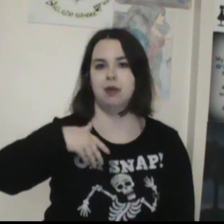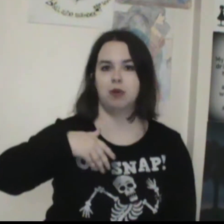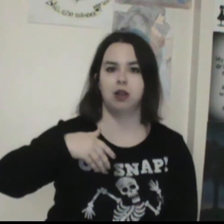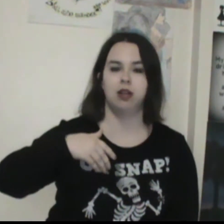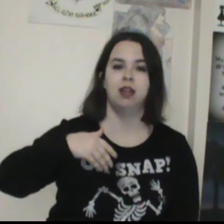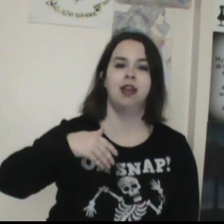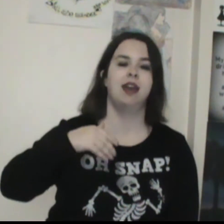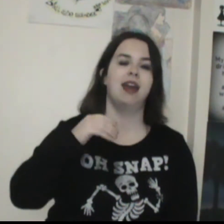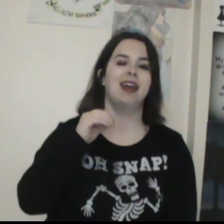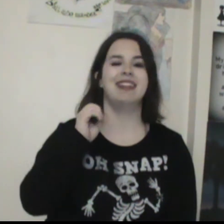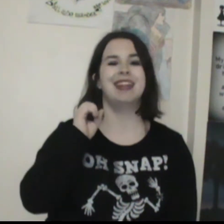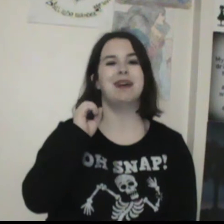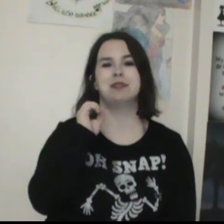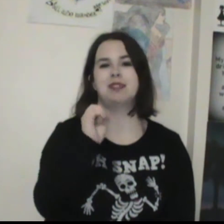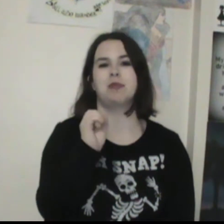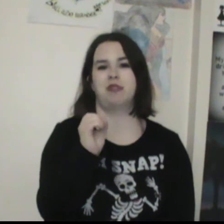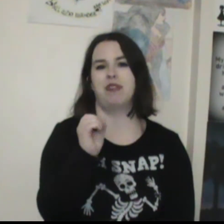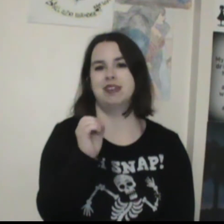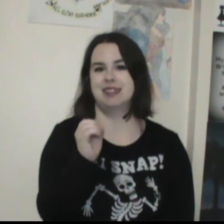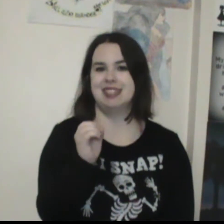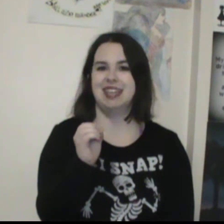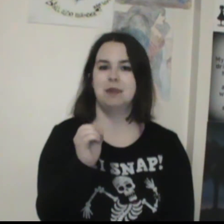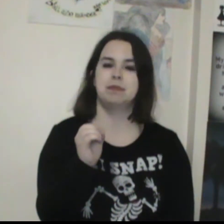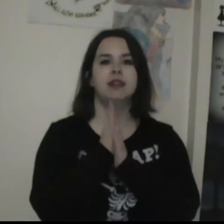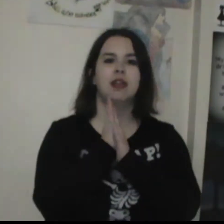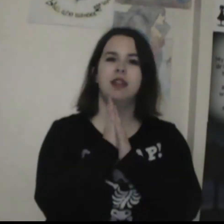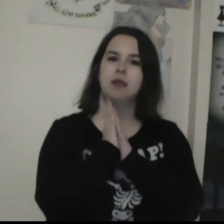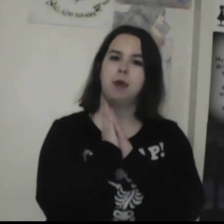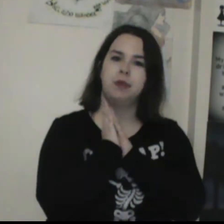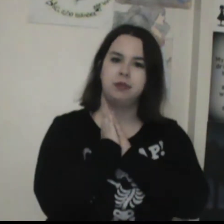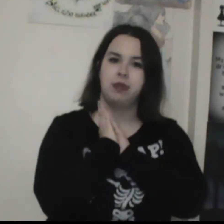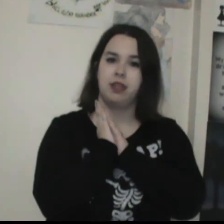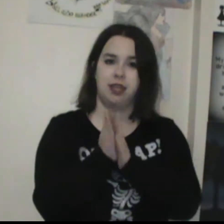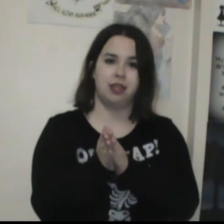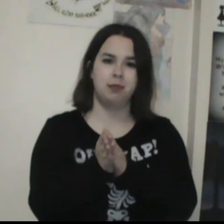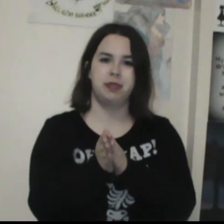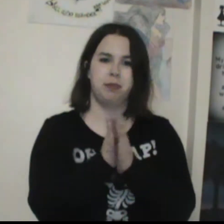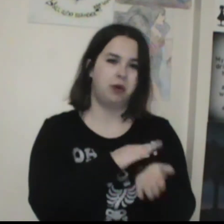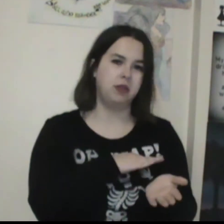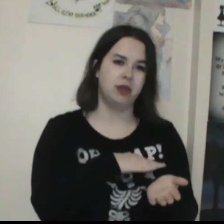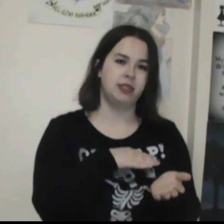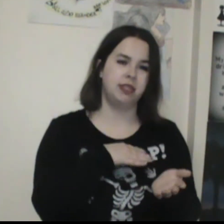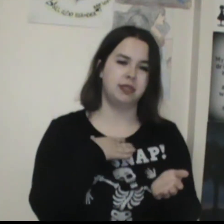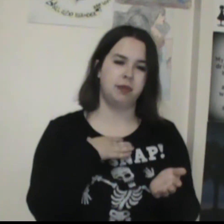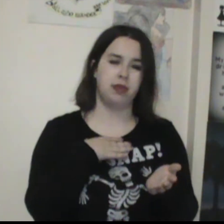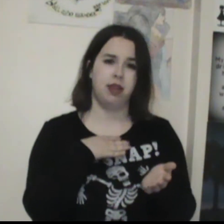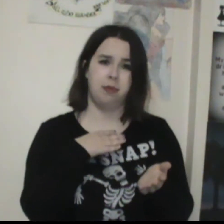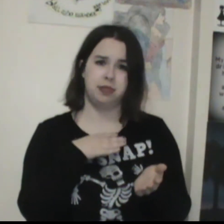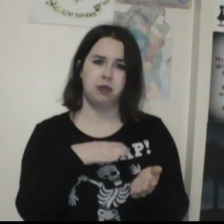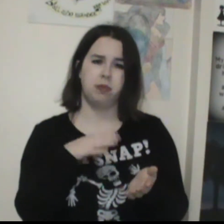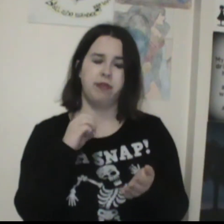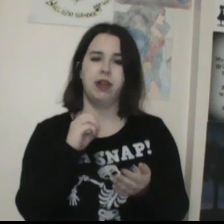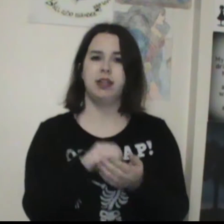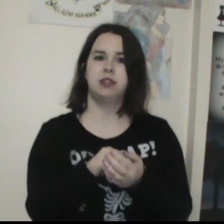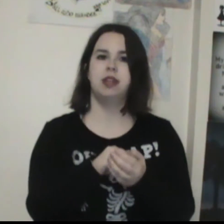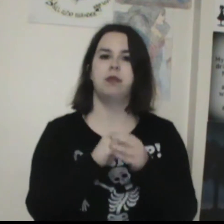were. And that was so much fun to see. Then the moments with Eclipse and Polaris in this episode were very interesting, with